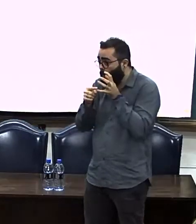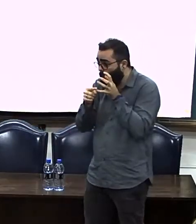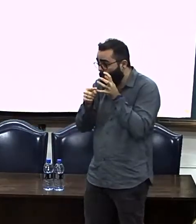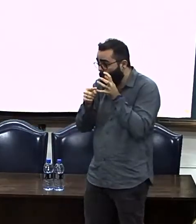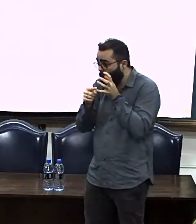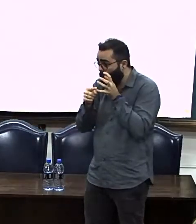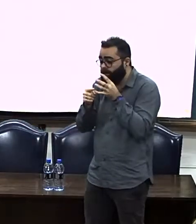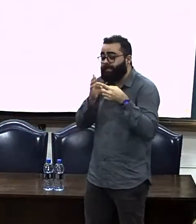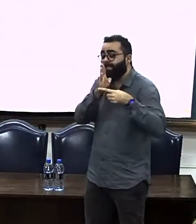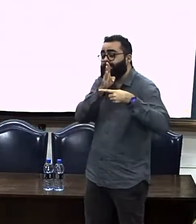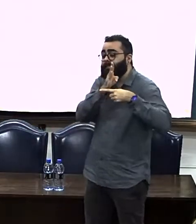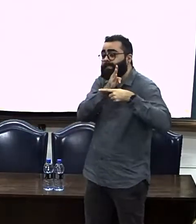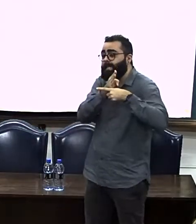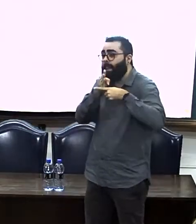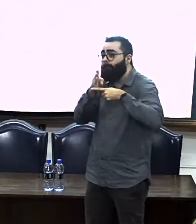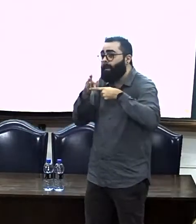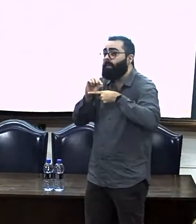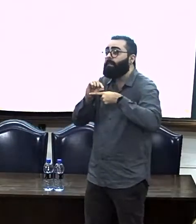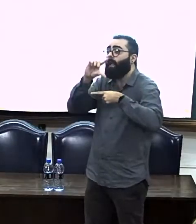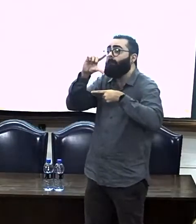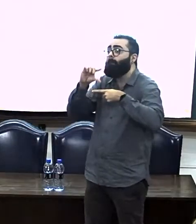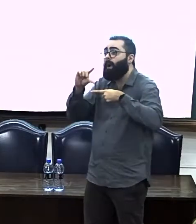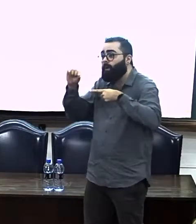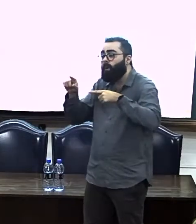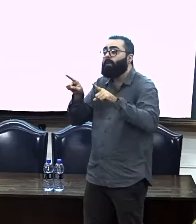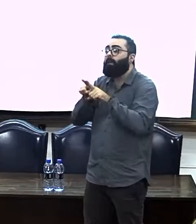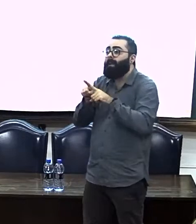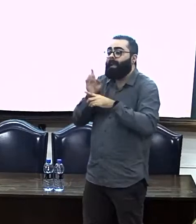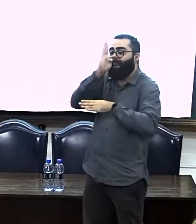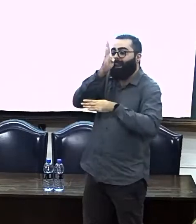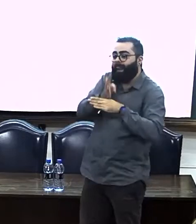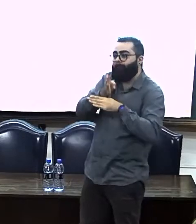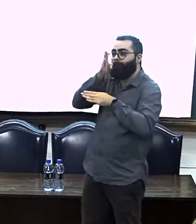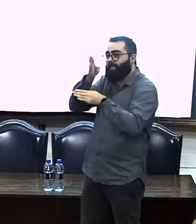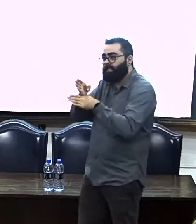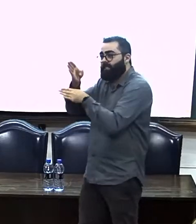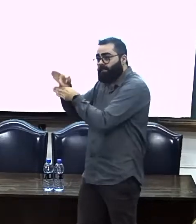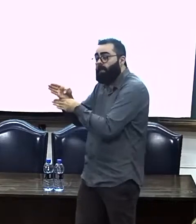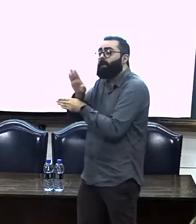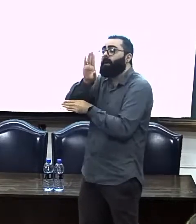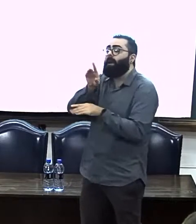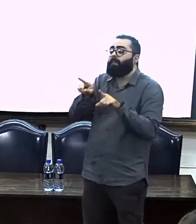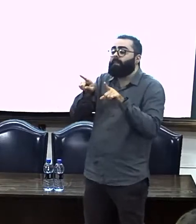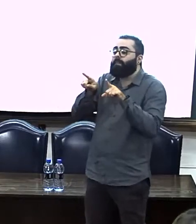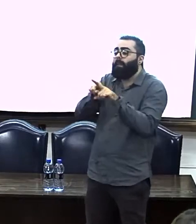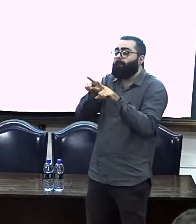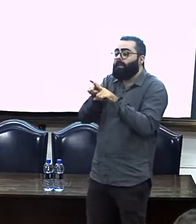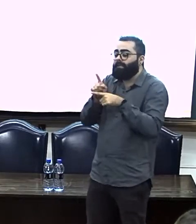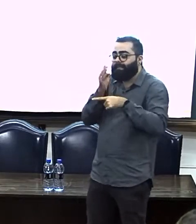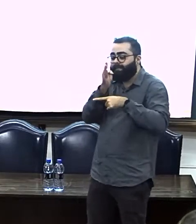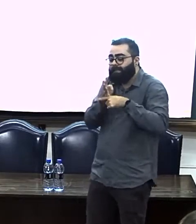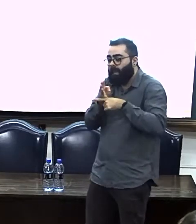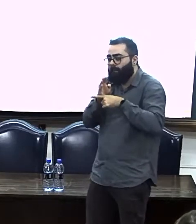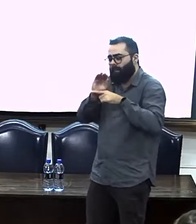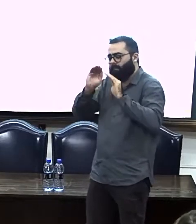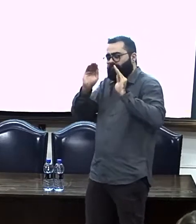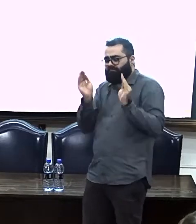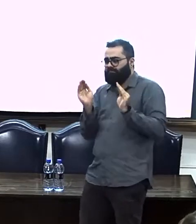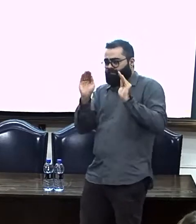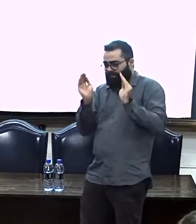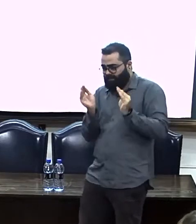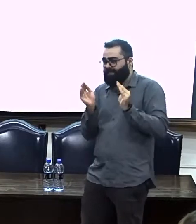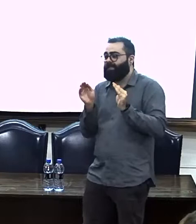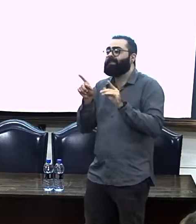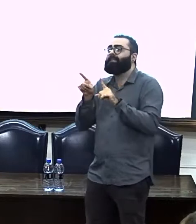syllable magnitude, boundaries, syllable margins, consonants, and also F0. That's the